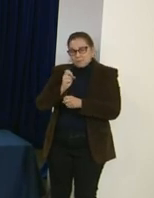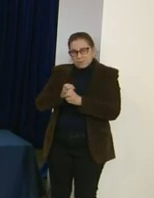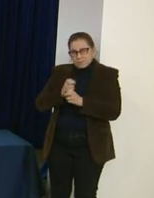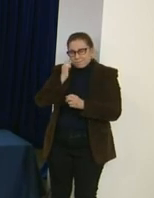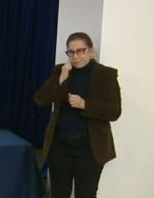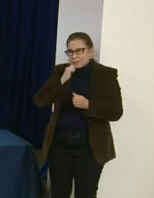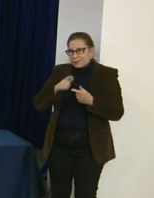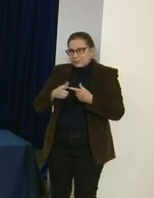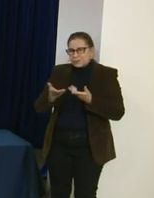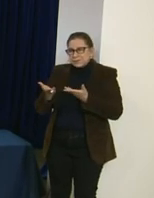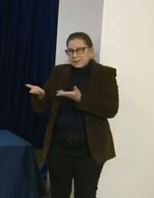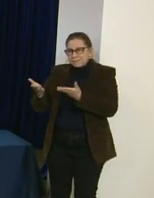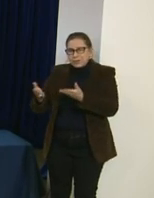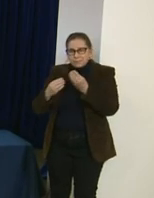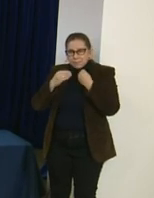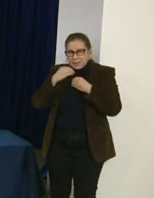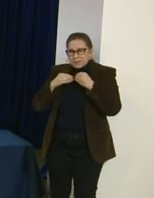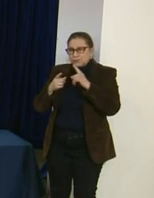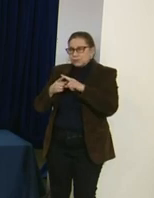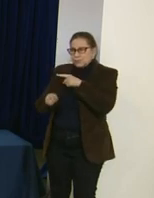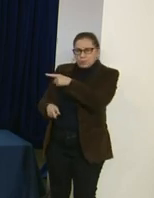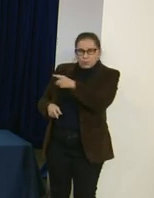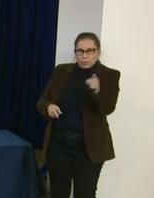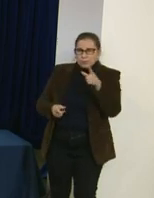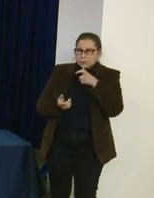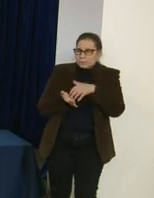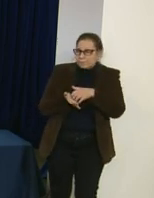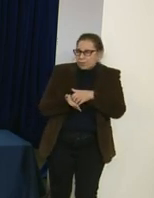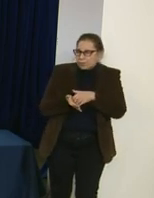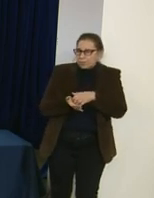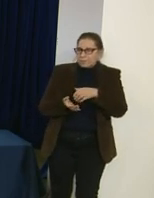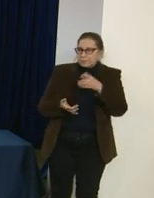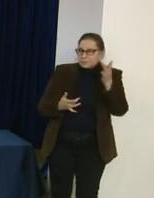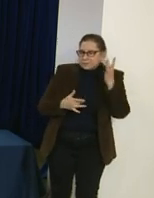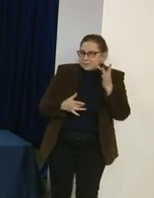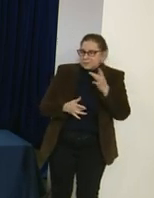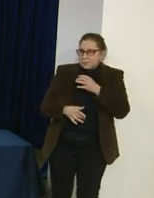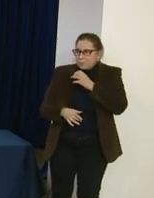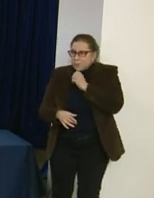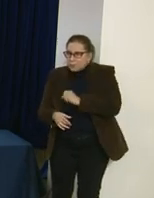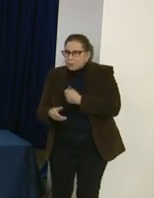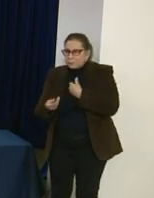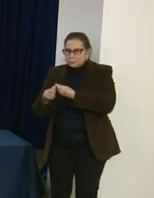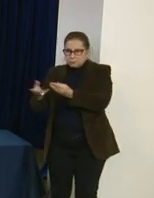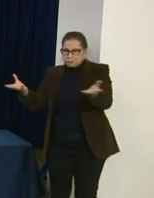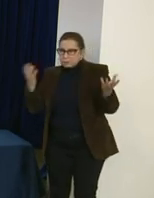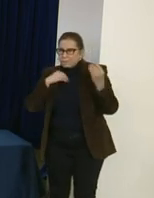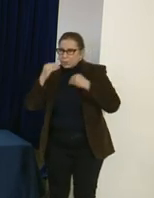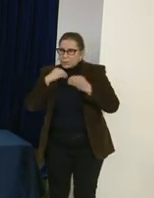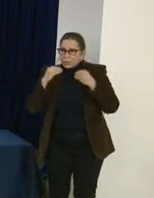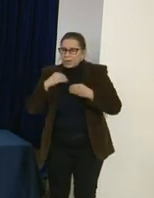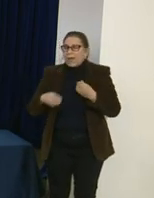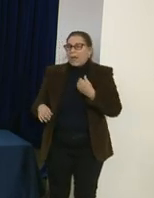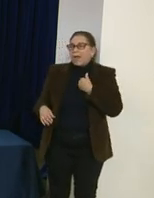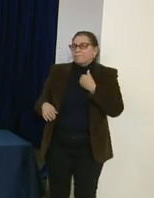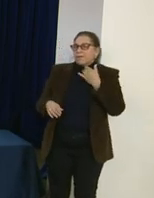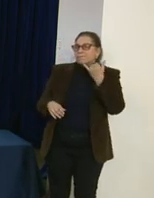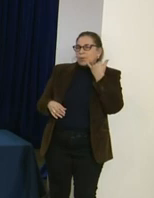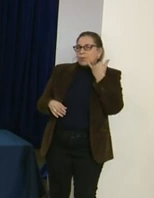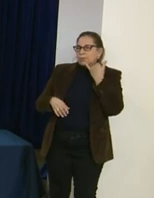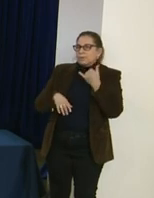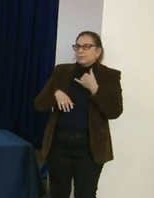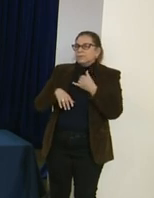and to those who would normally receive a meal at one of our sites. Our information and referral line remains open Monday through